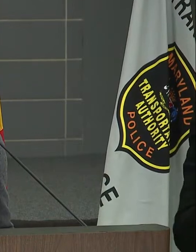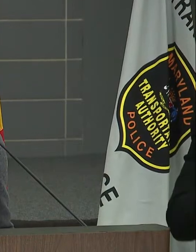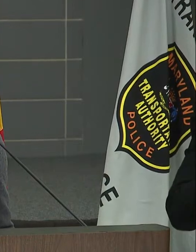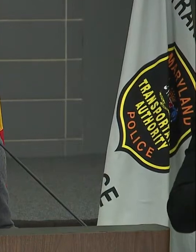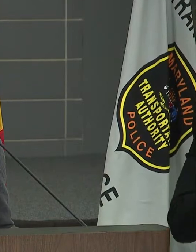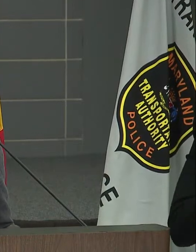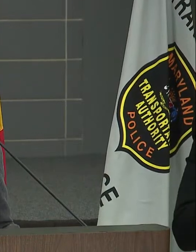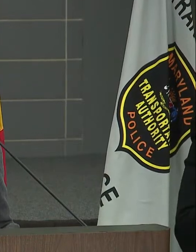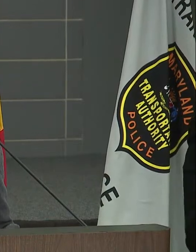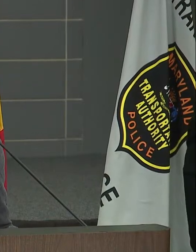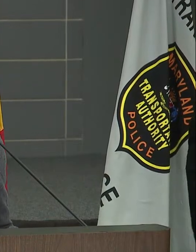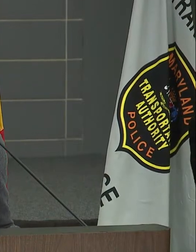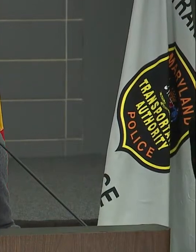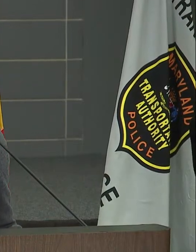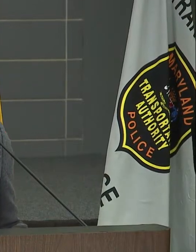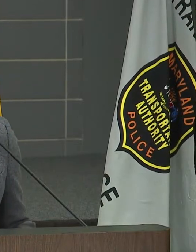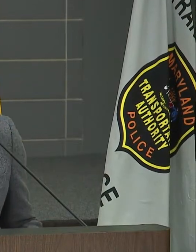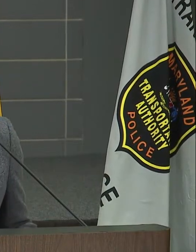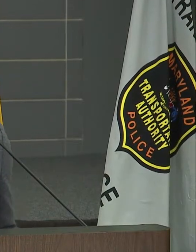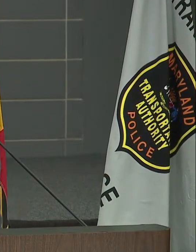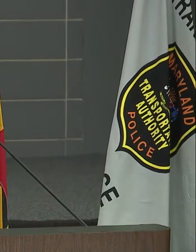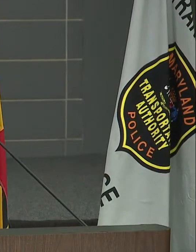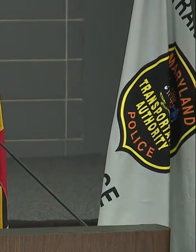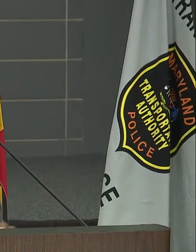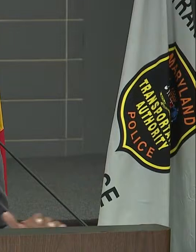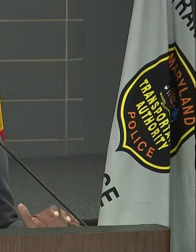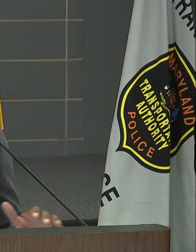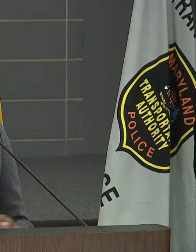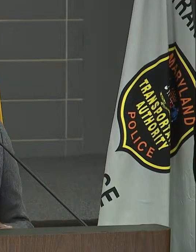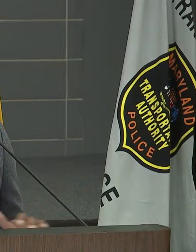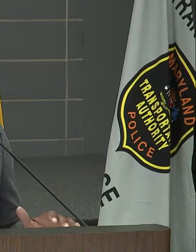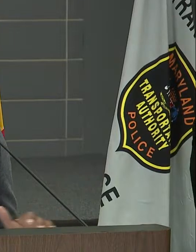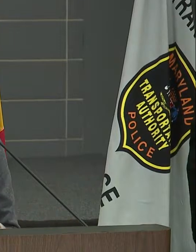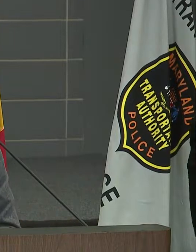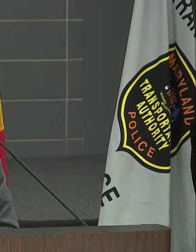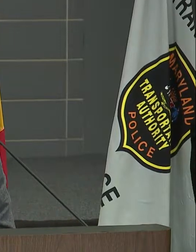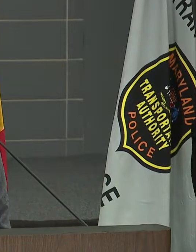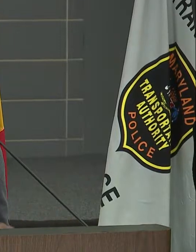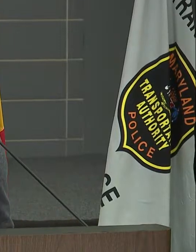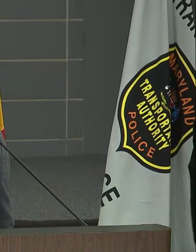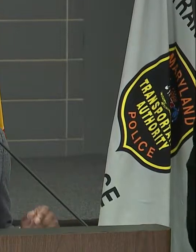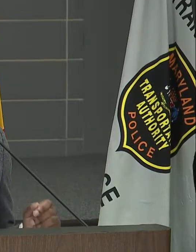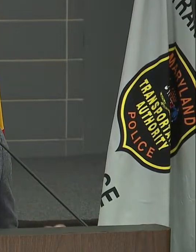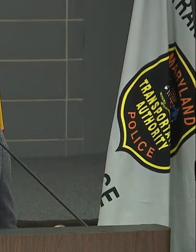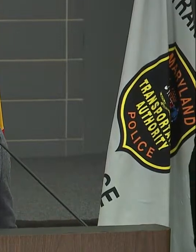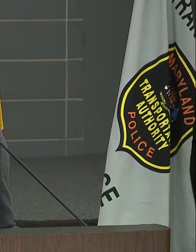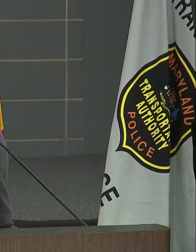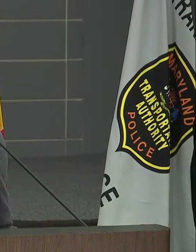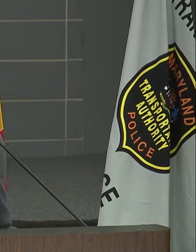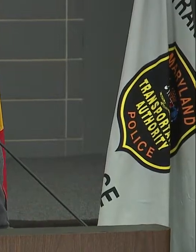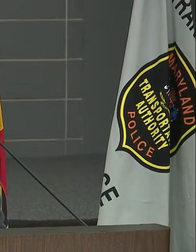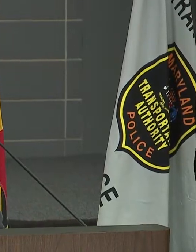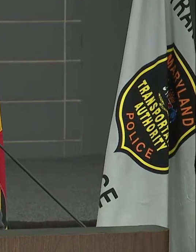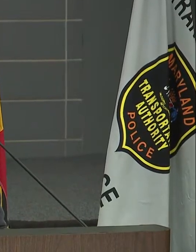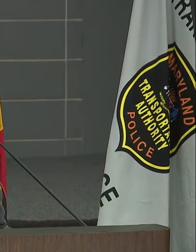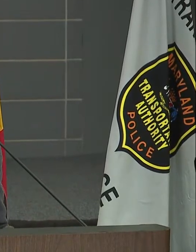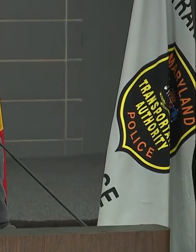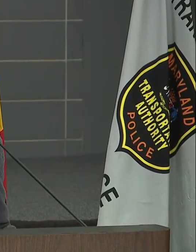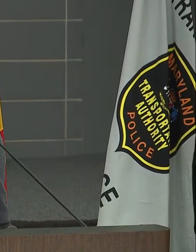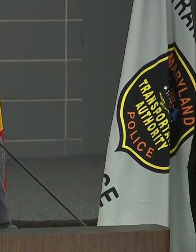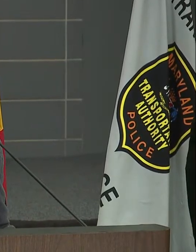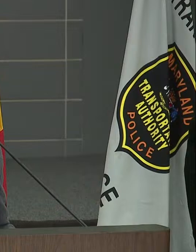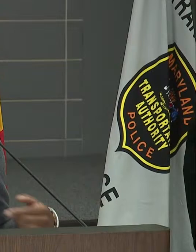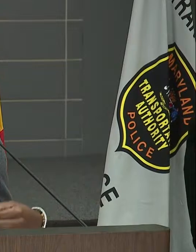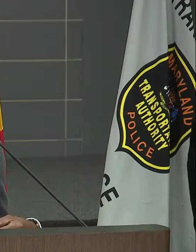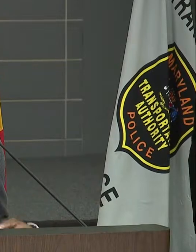of jobs, new business opportunity, with the impact supporting business activity on the entire eastern seaboard and